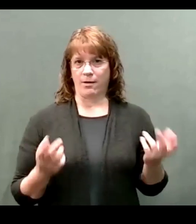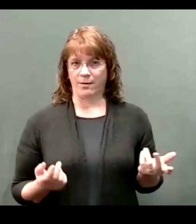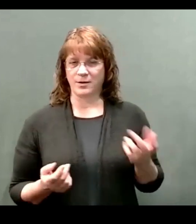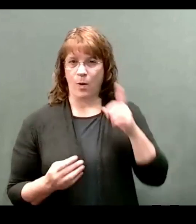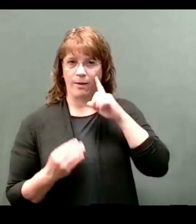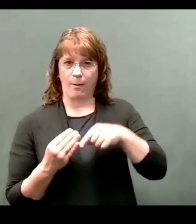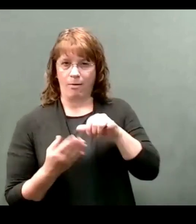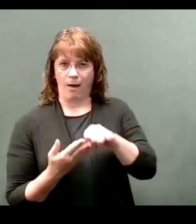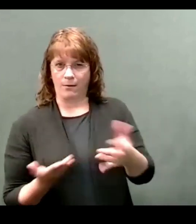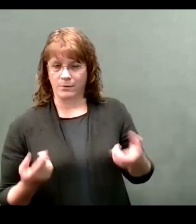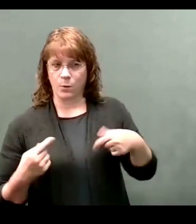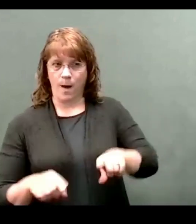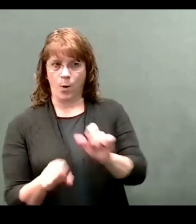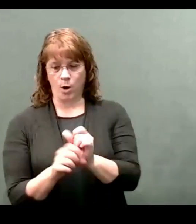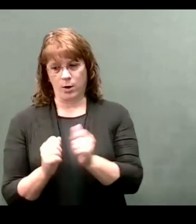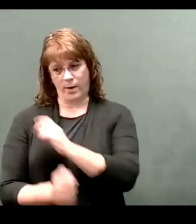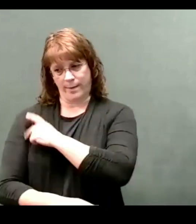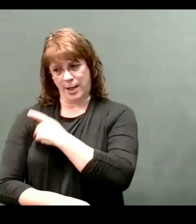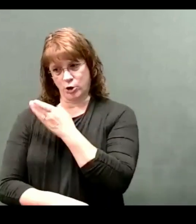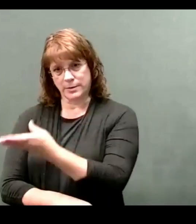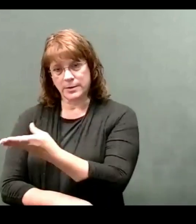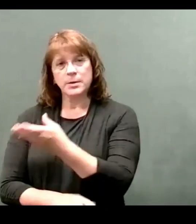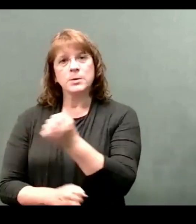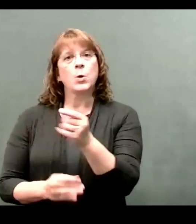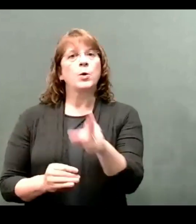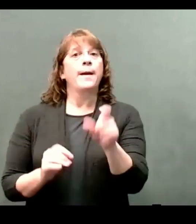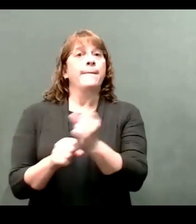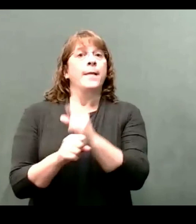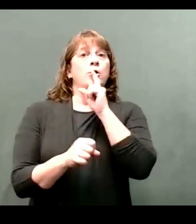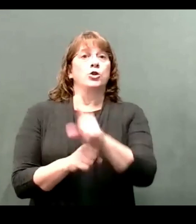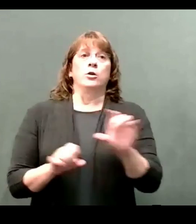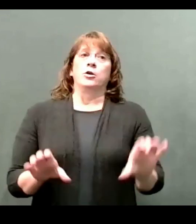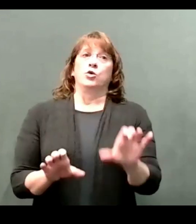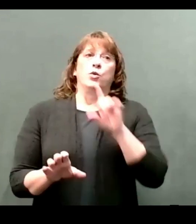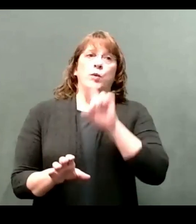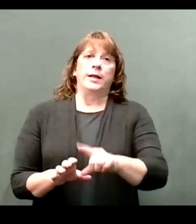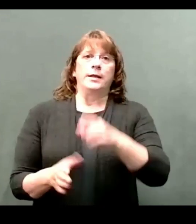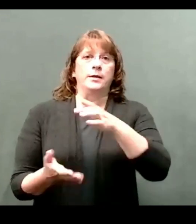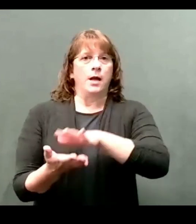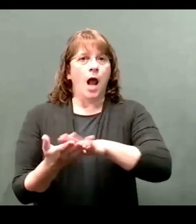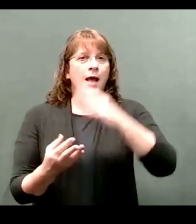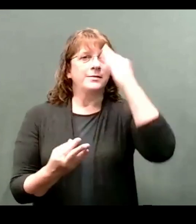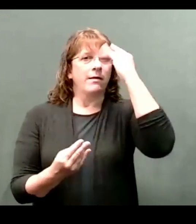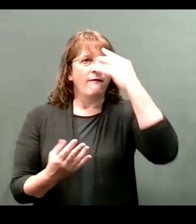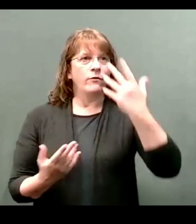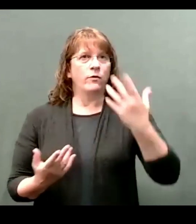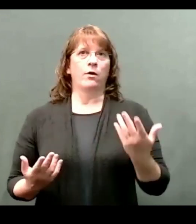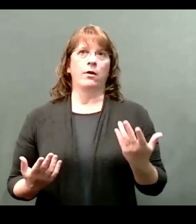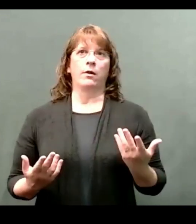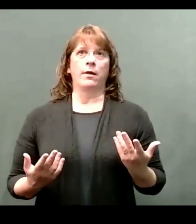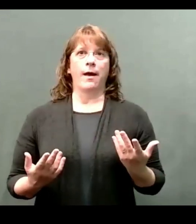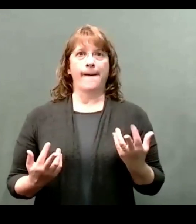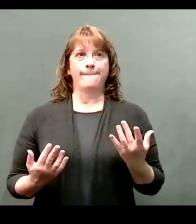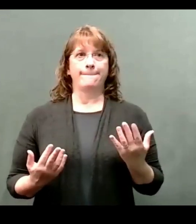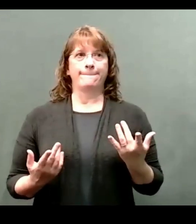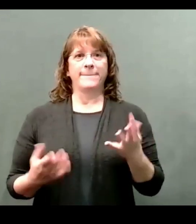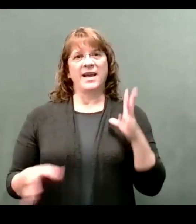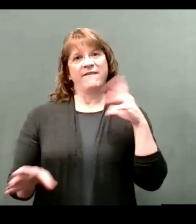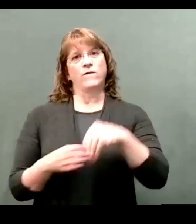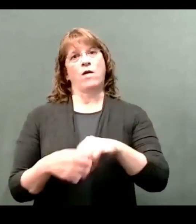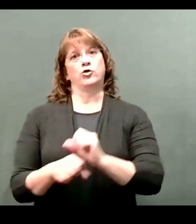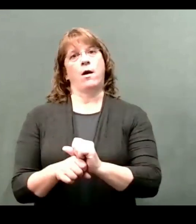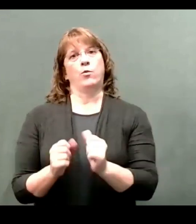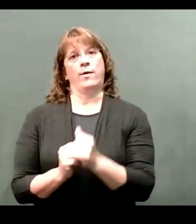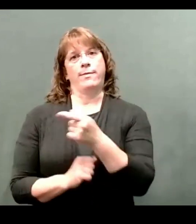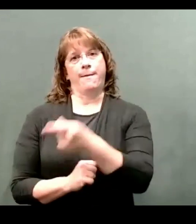just keep that in mind as you're working with your patient so that you can make sure to do a really nice, thoughtful,